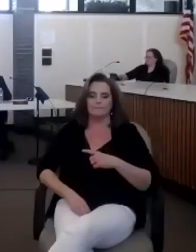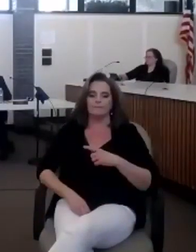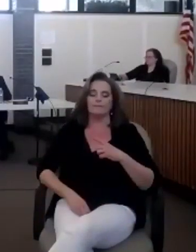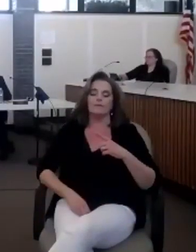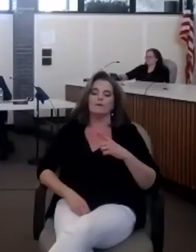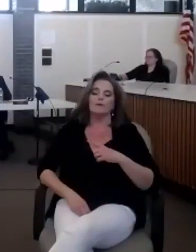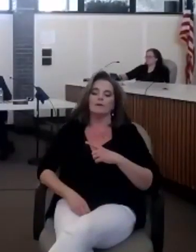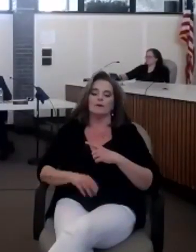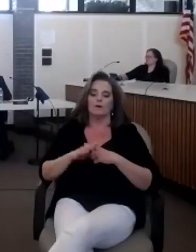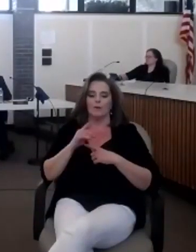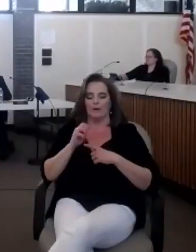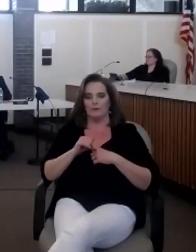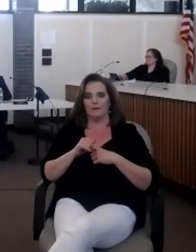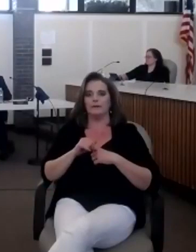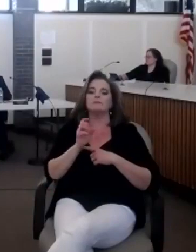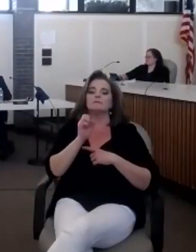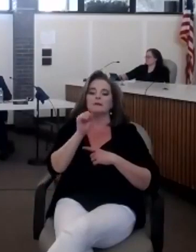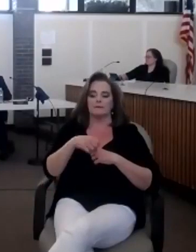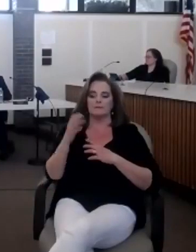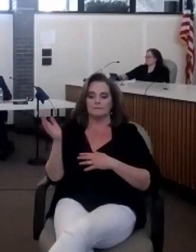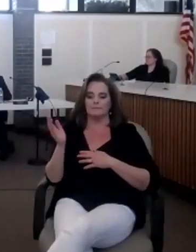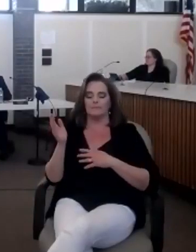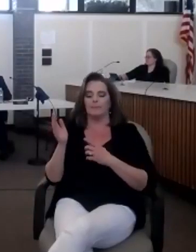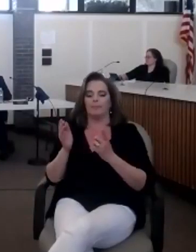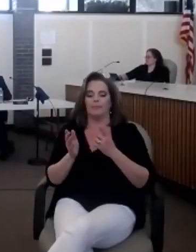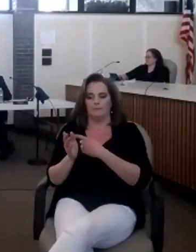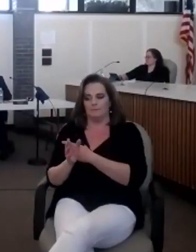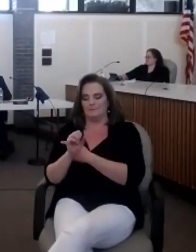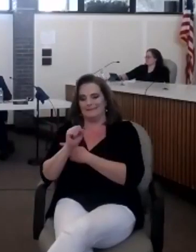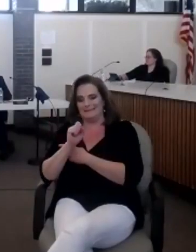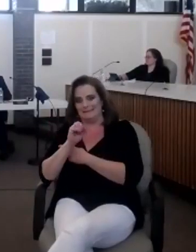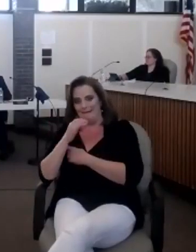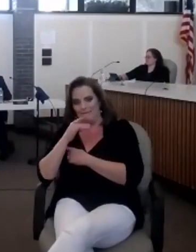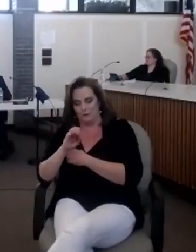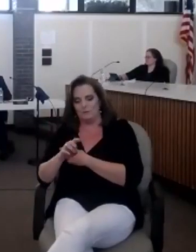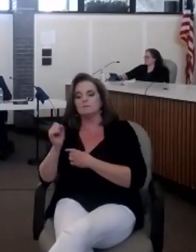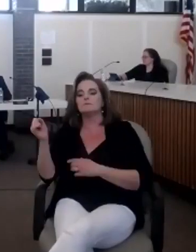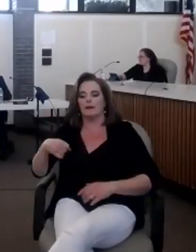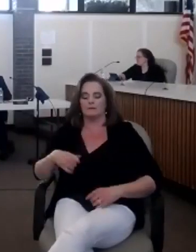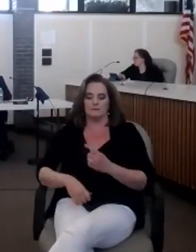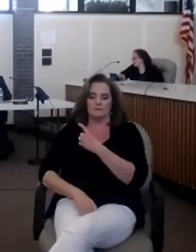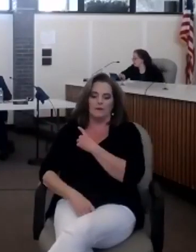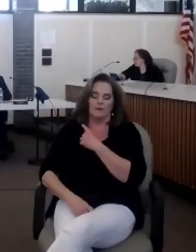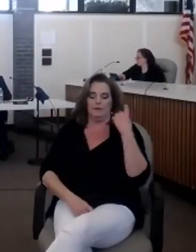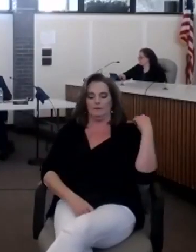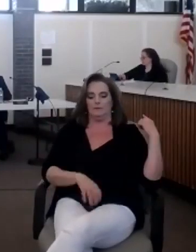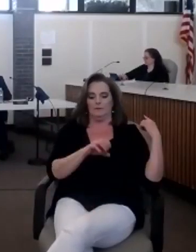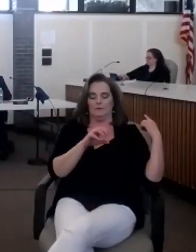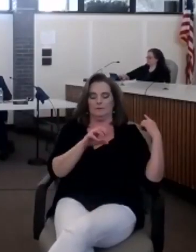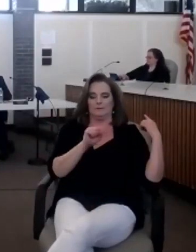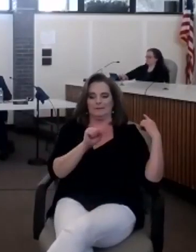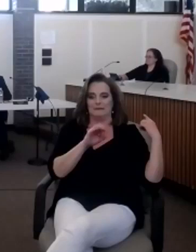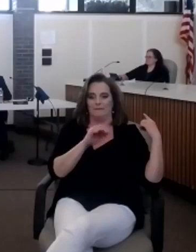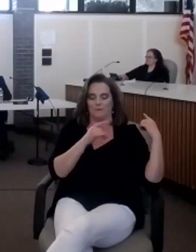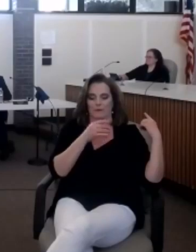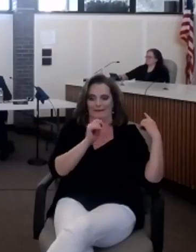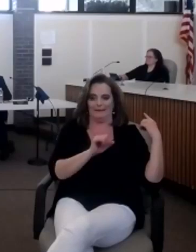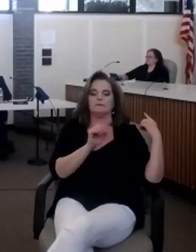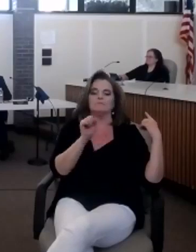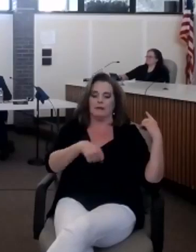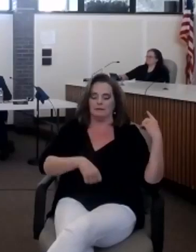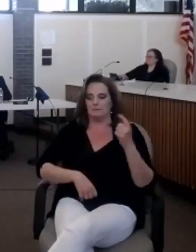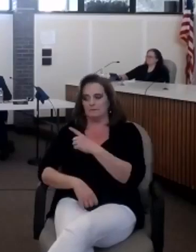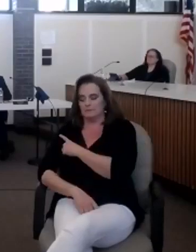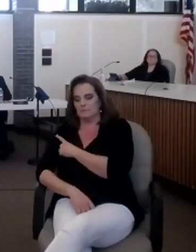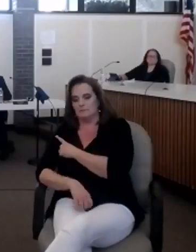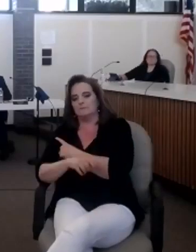Councilmember Barley, Aye. Councilmember Stafford, Aye. Councilmember Safranek, Aye. Councilmember Bolzner,